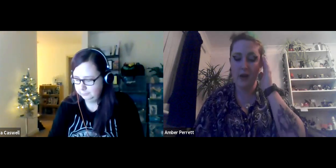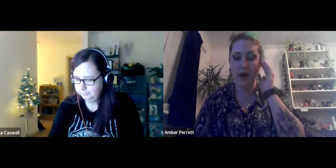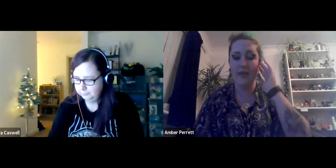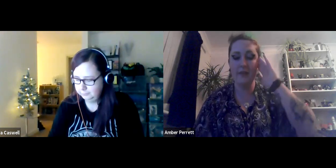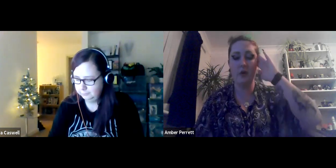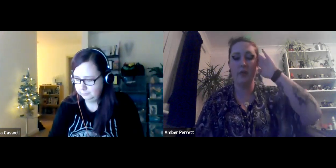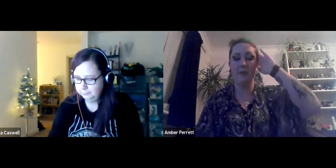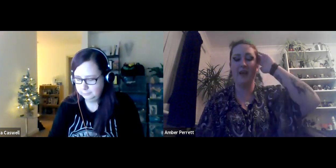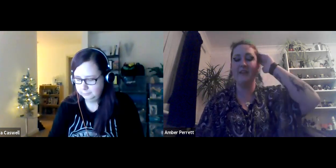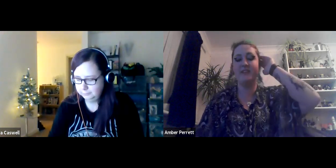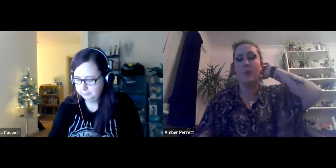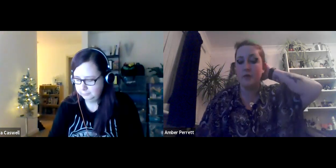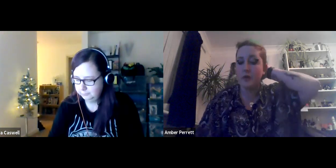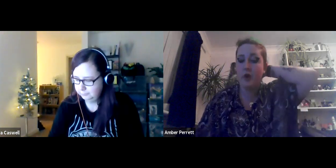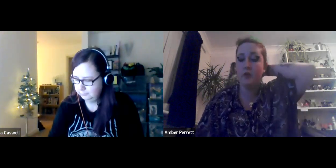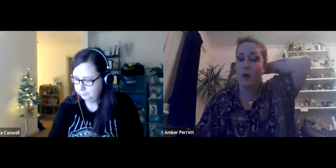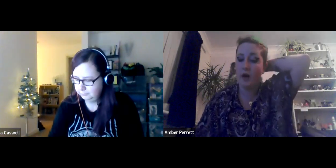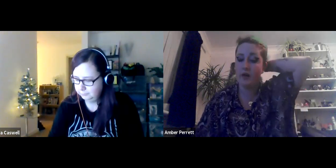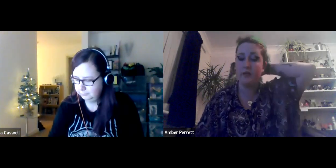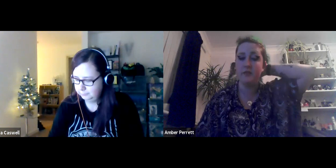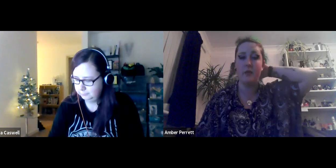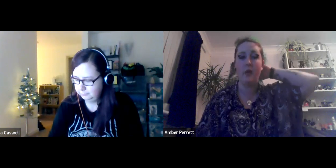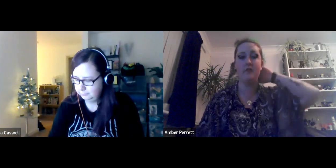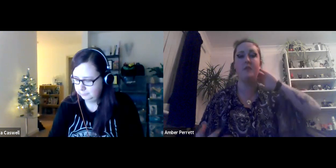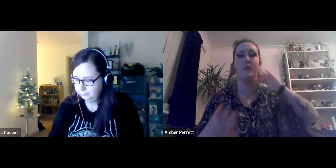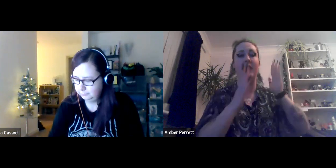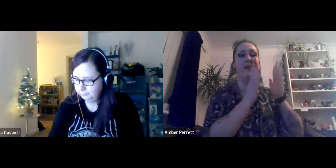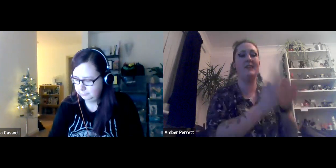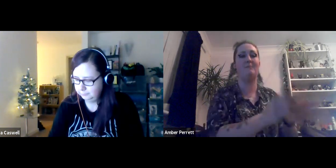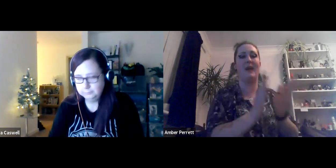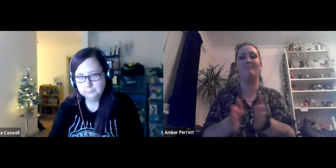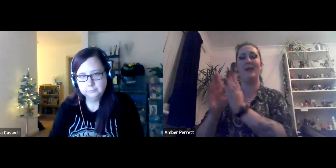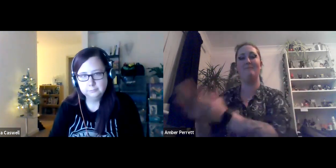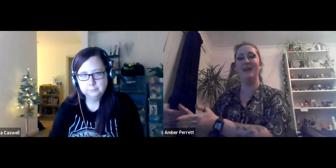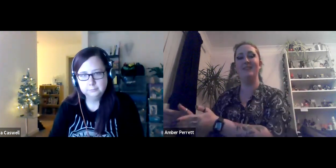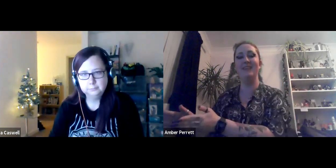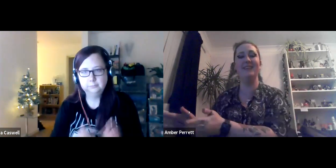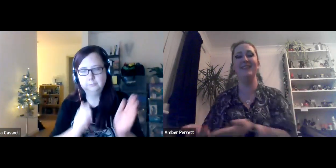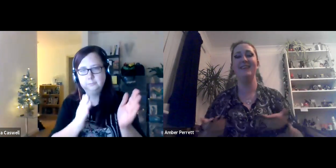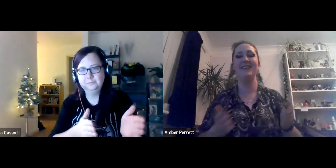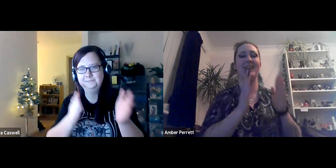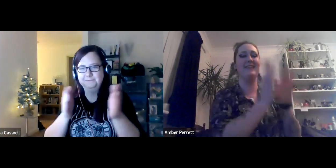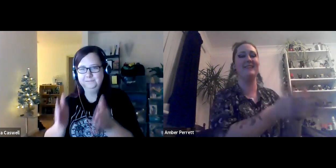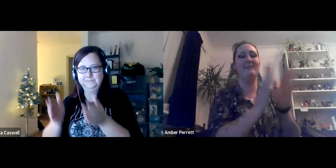And then you've got the places where you could work. So hospital is bed, bed, bed. Nice and easy. Bed,